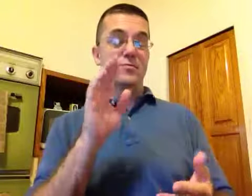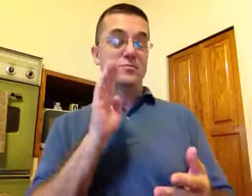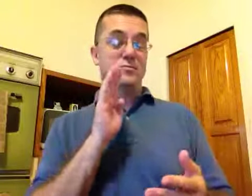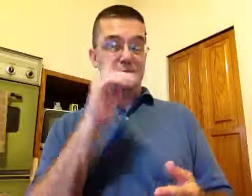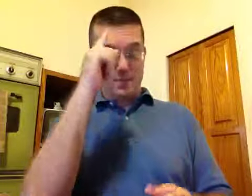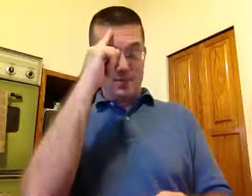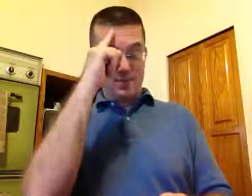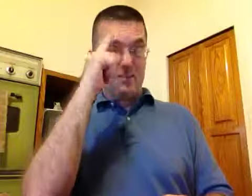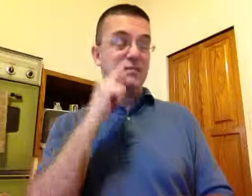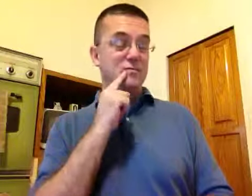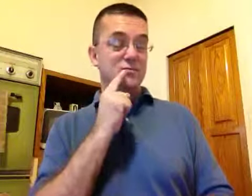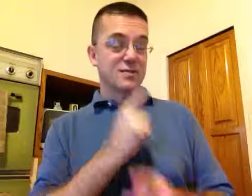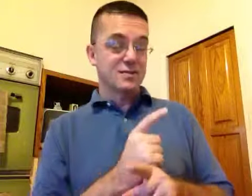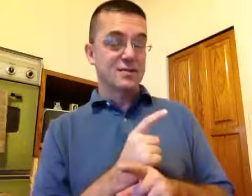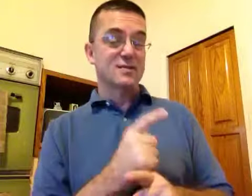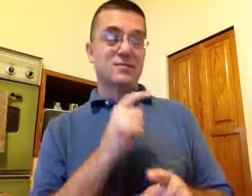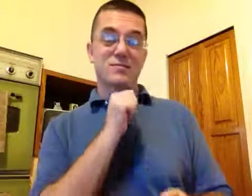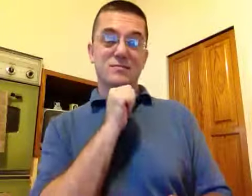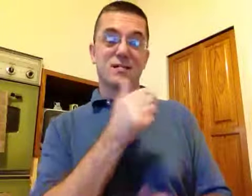Thanksgiving dinner is going to taste really bad.